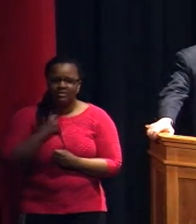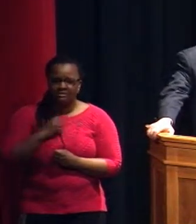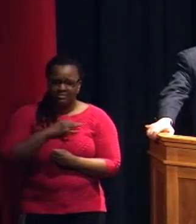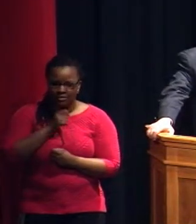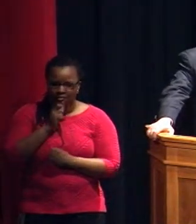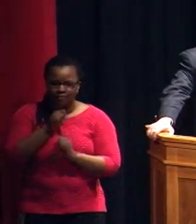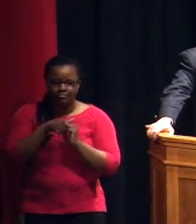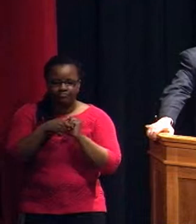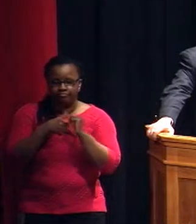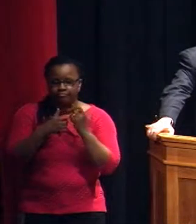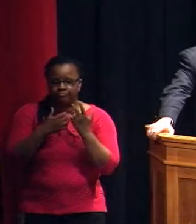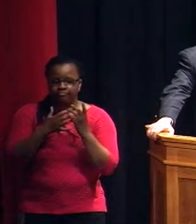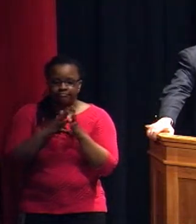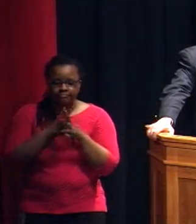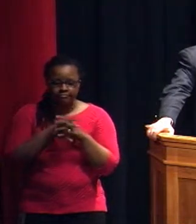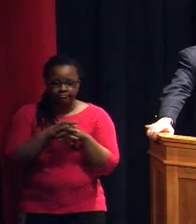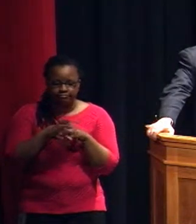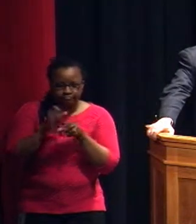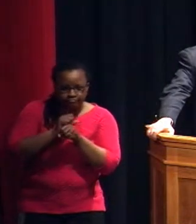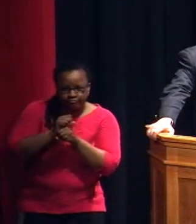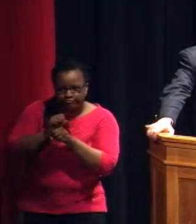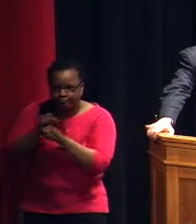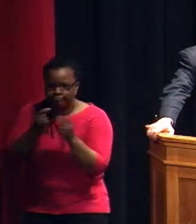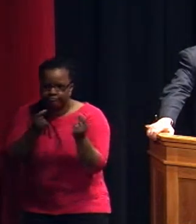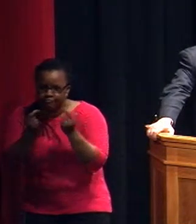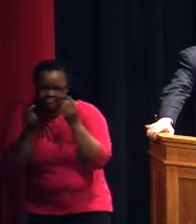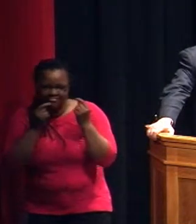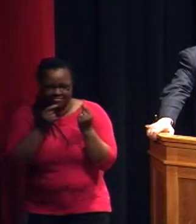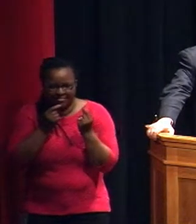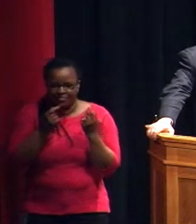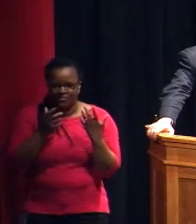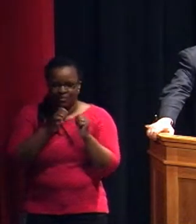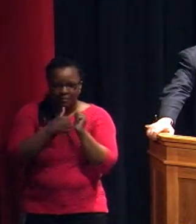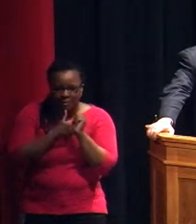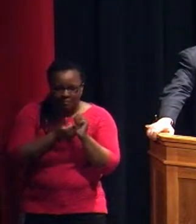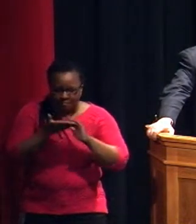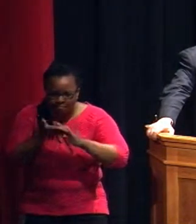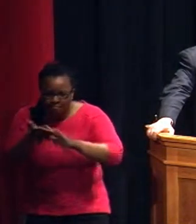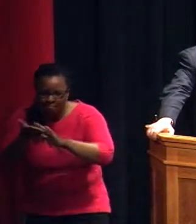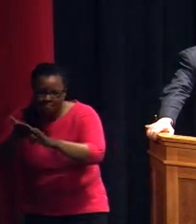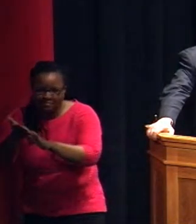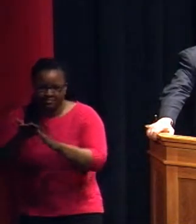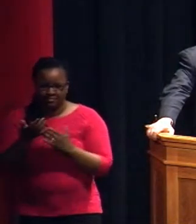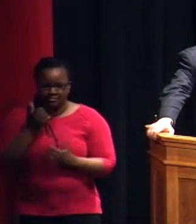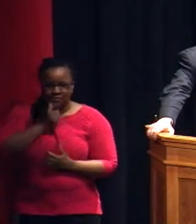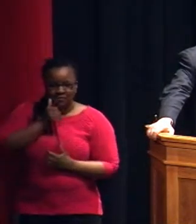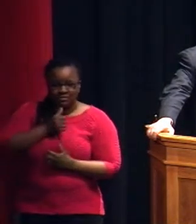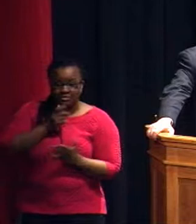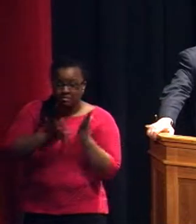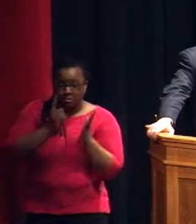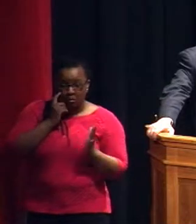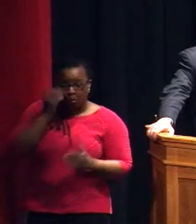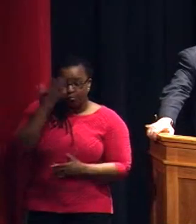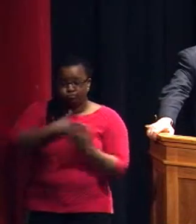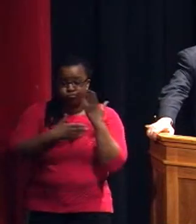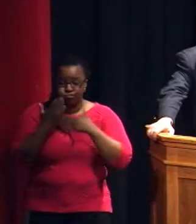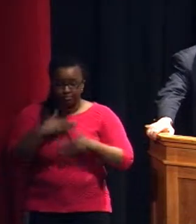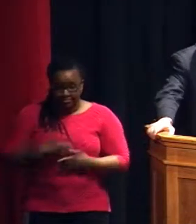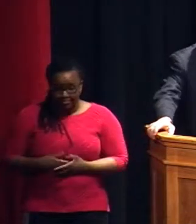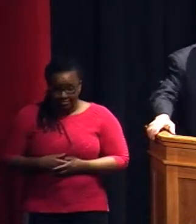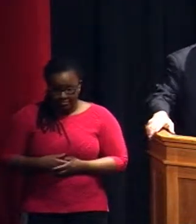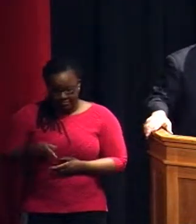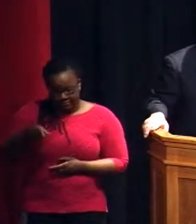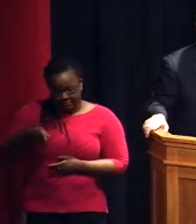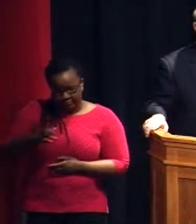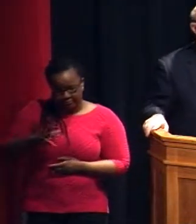behind the scenes that does and do the little things every day that few people notice. One